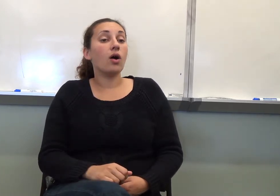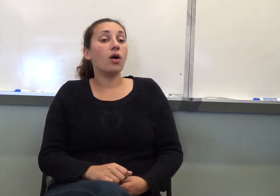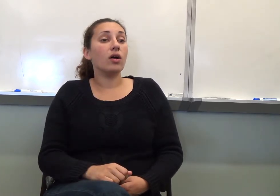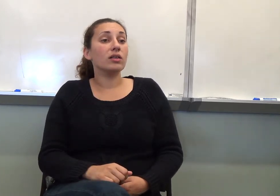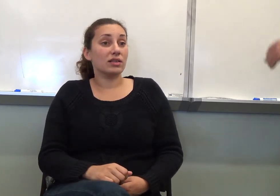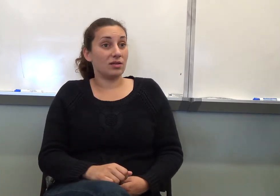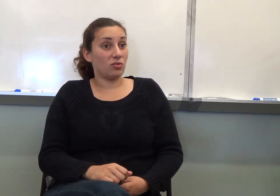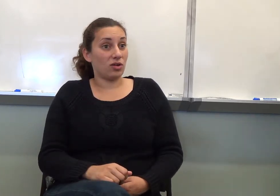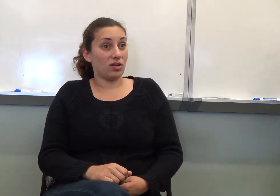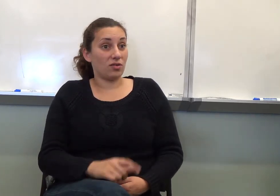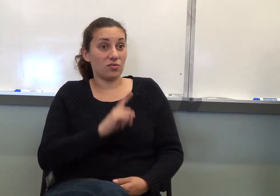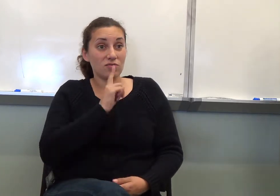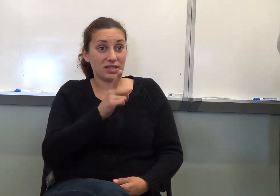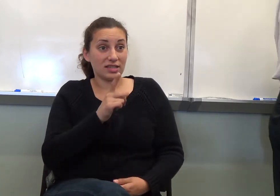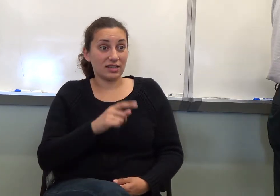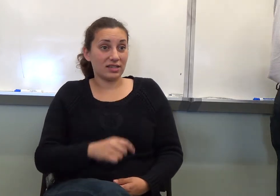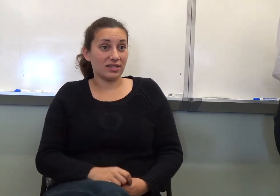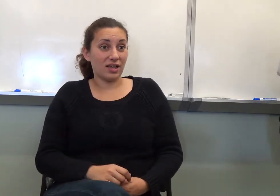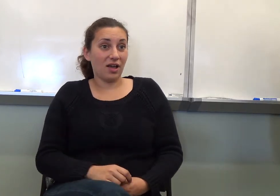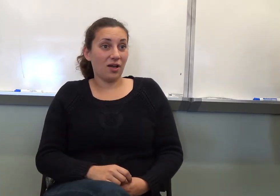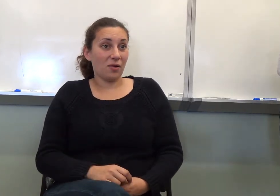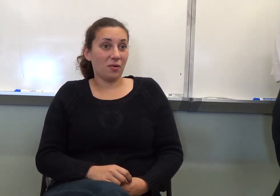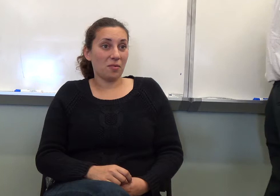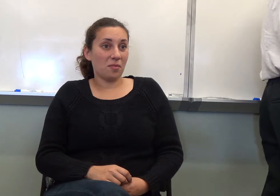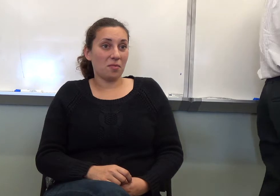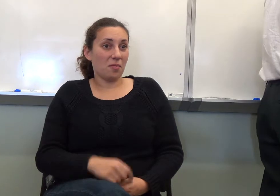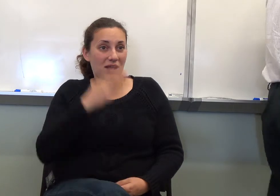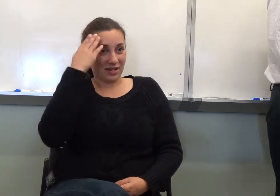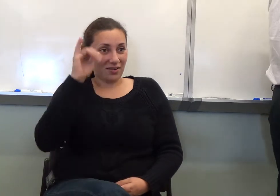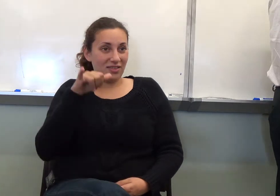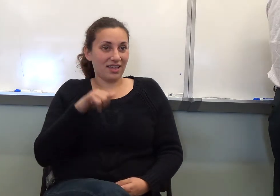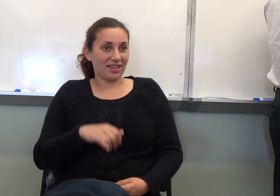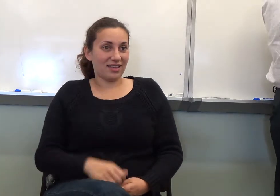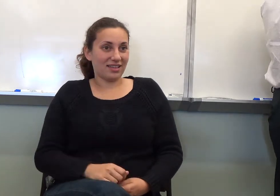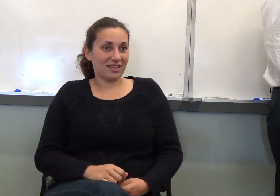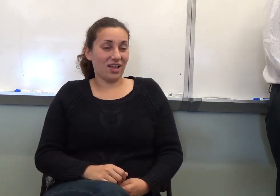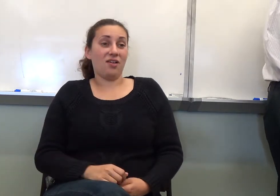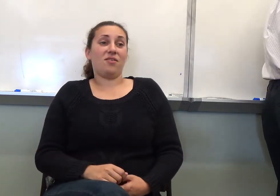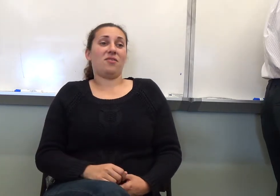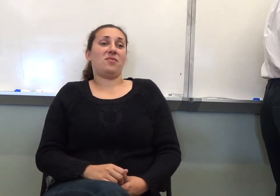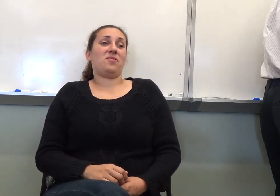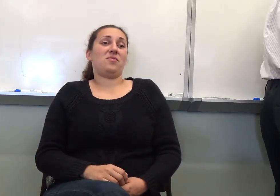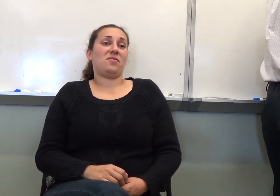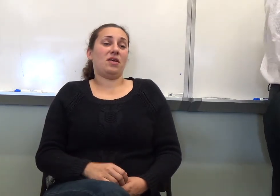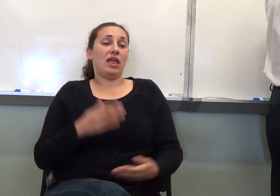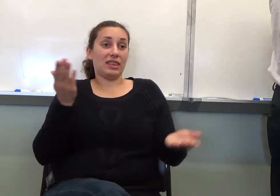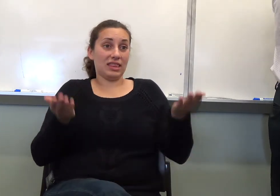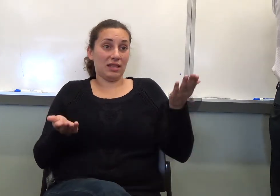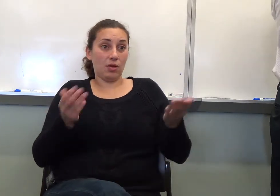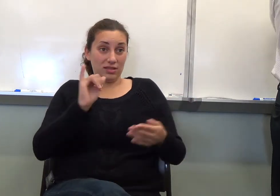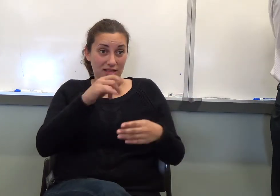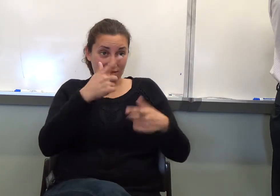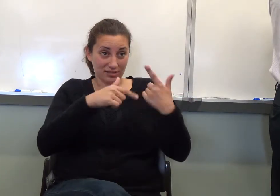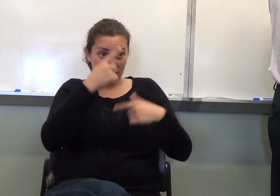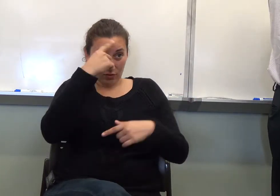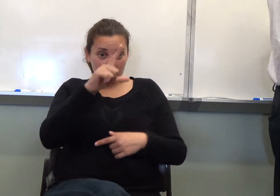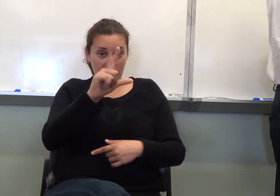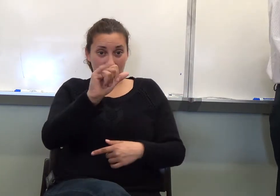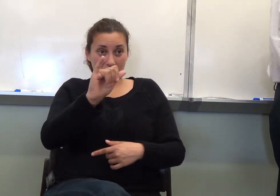Fool's gold. Fool's gold, right? All right, so you sprinkle the gold dust on there. Of course, it goes like that, huh?